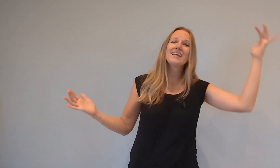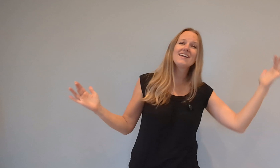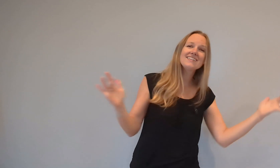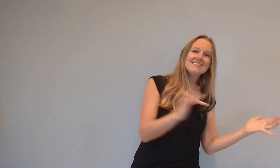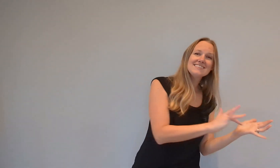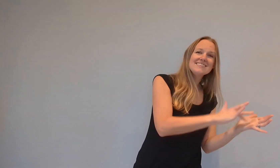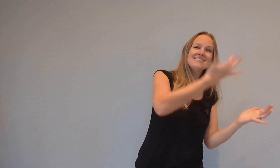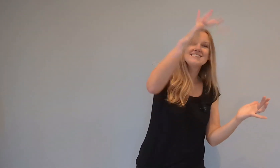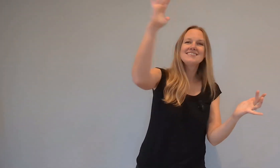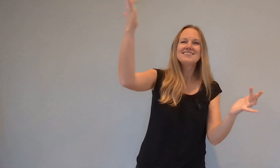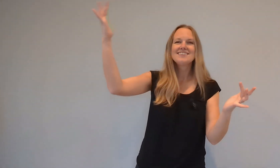glory.